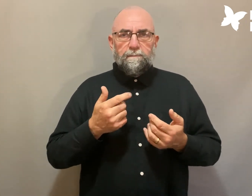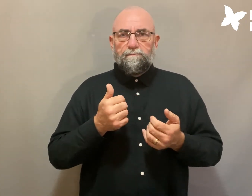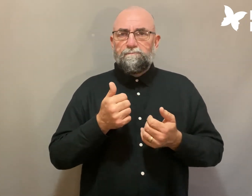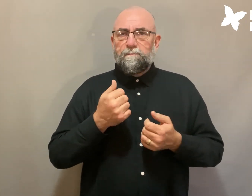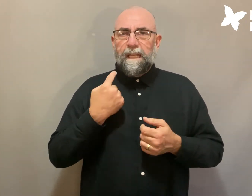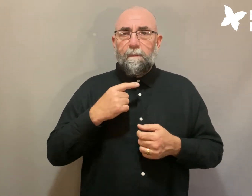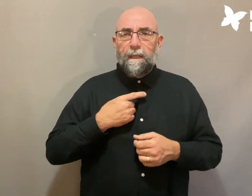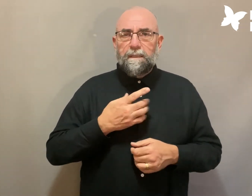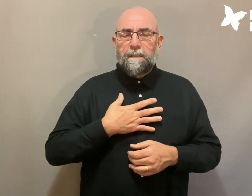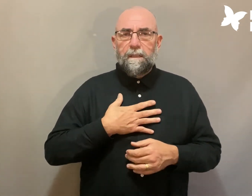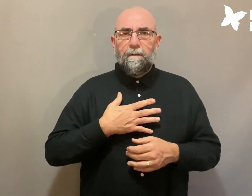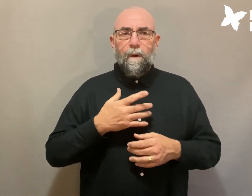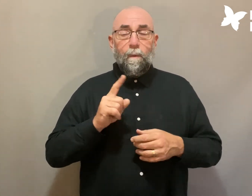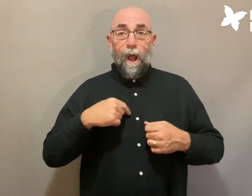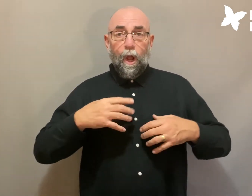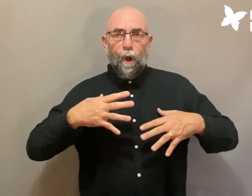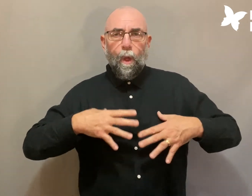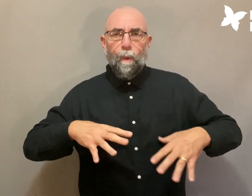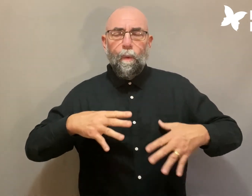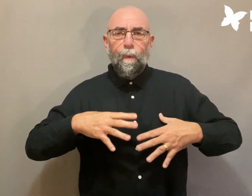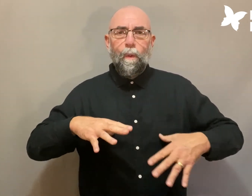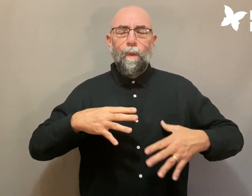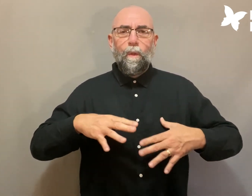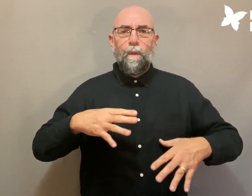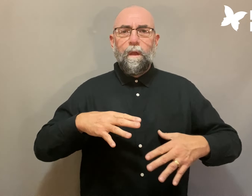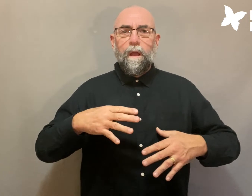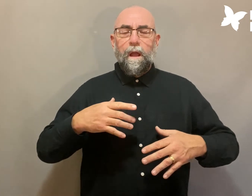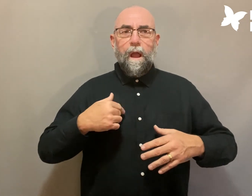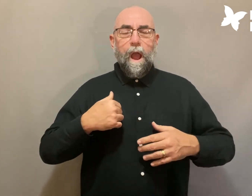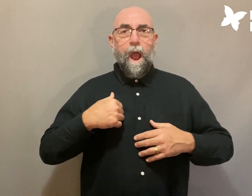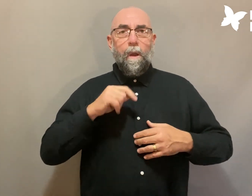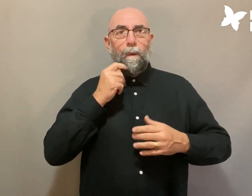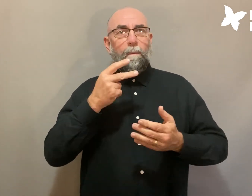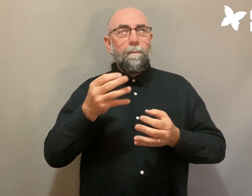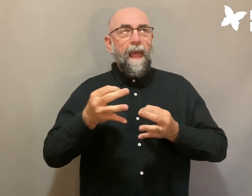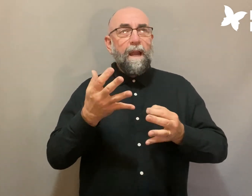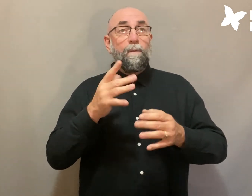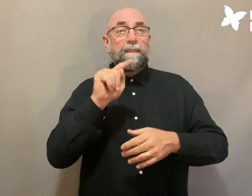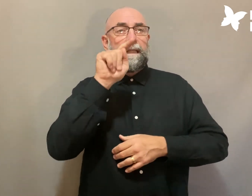what I was going to wear, where I was going to be.